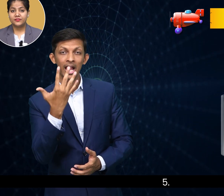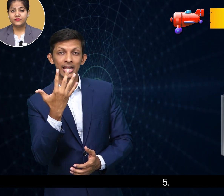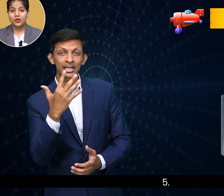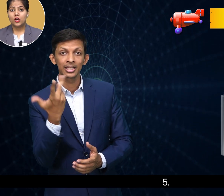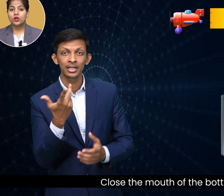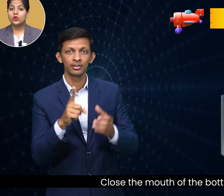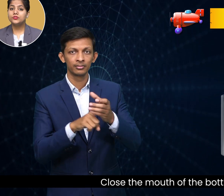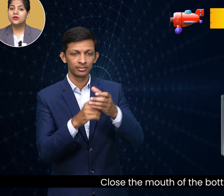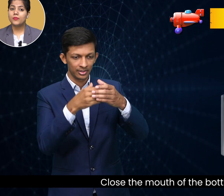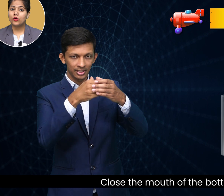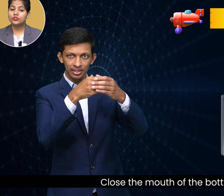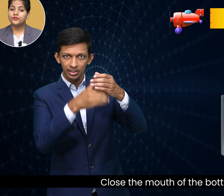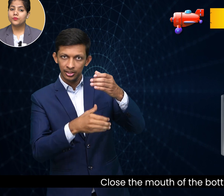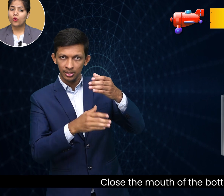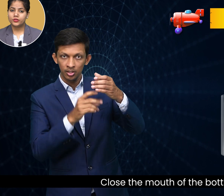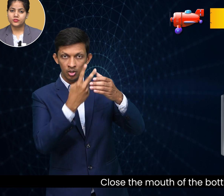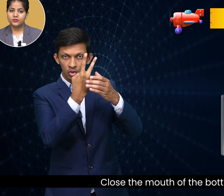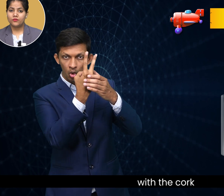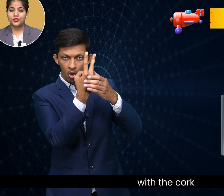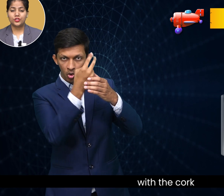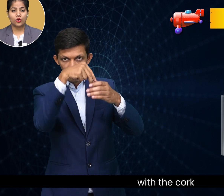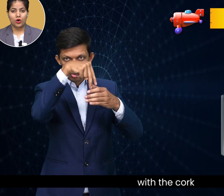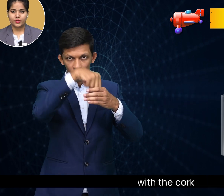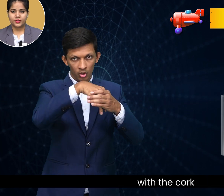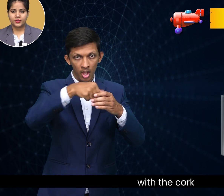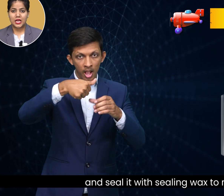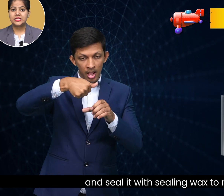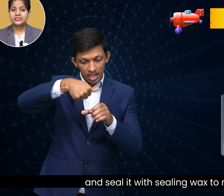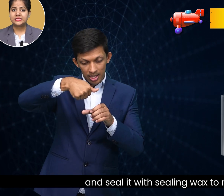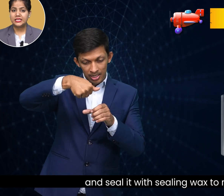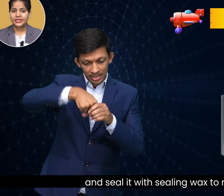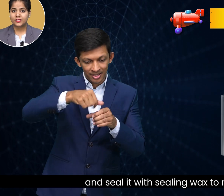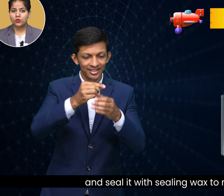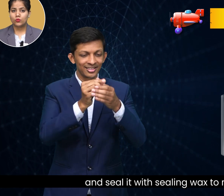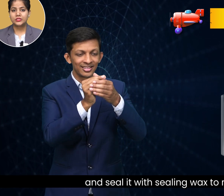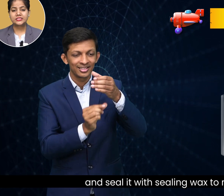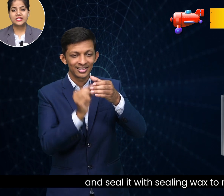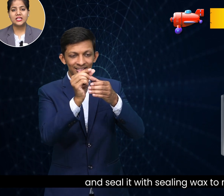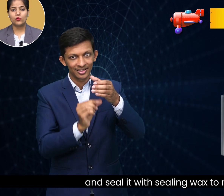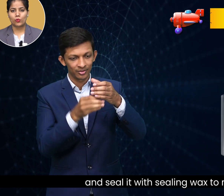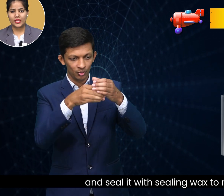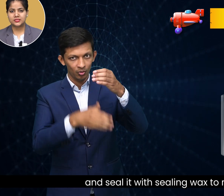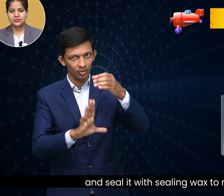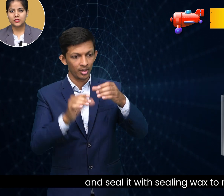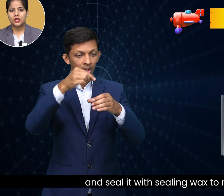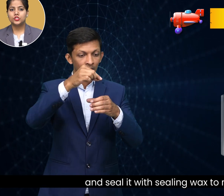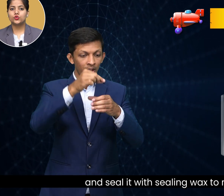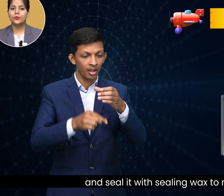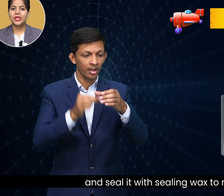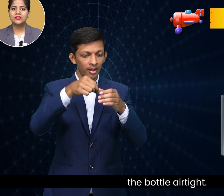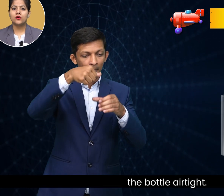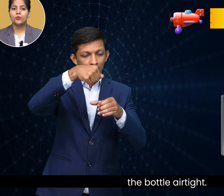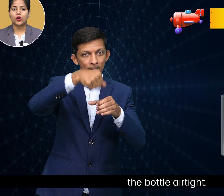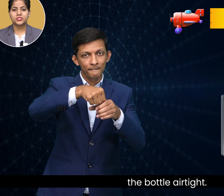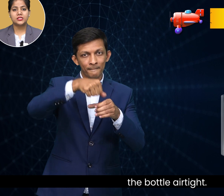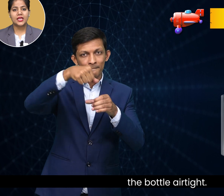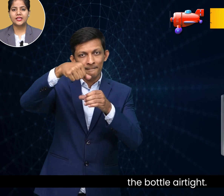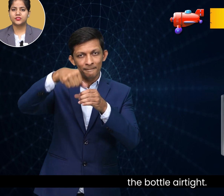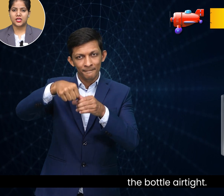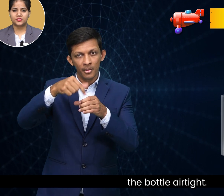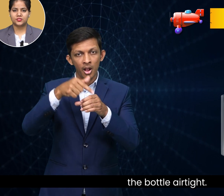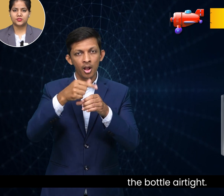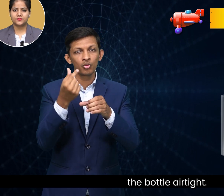Number 5. Close the mouth of the bottle with the cork and seal it with the sealing wax to make the